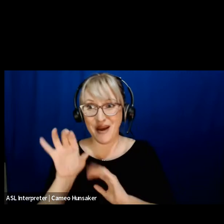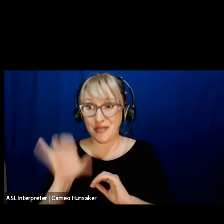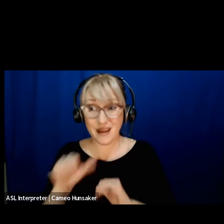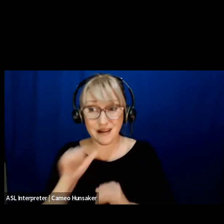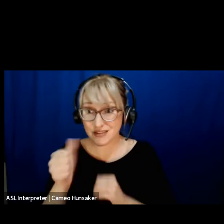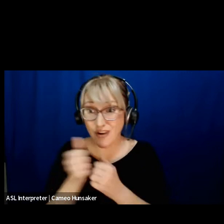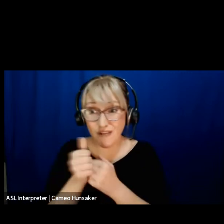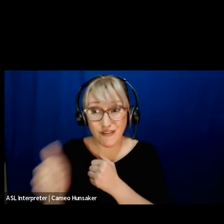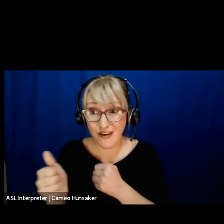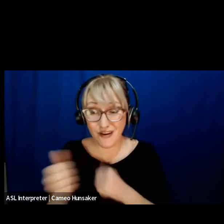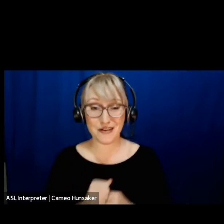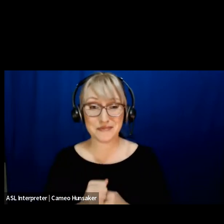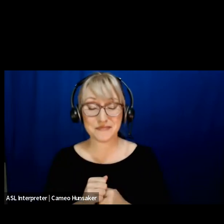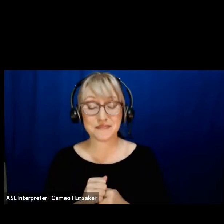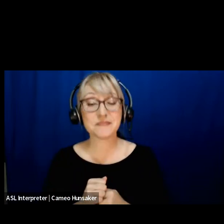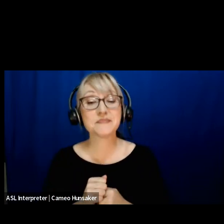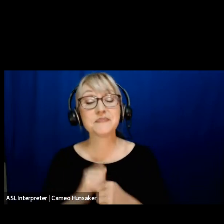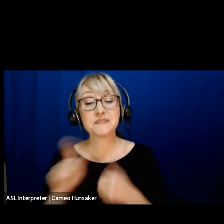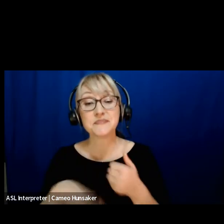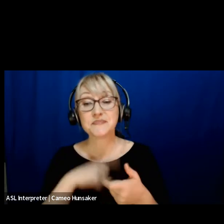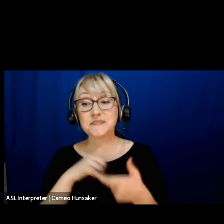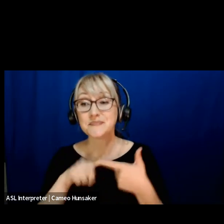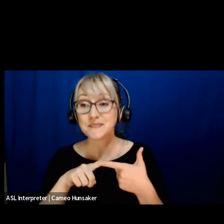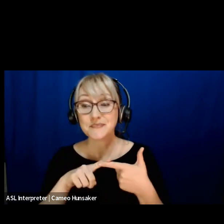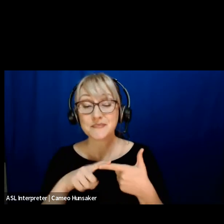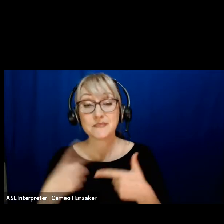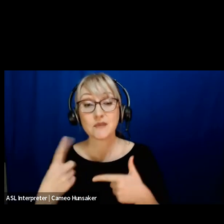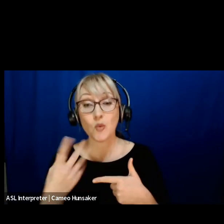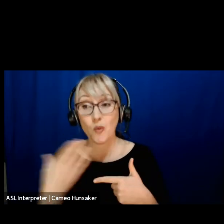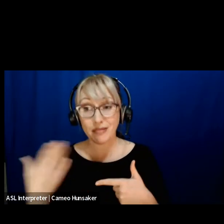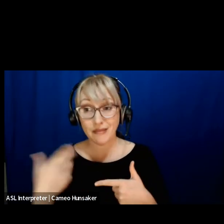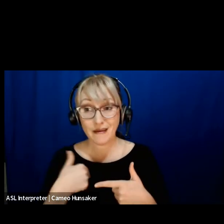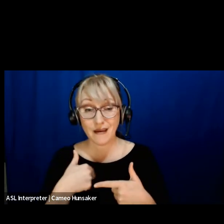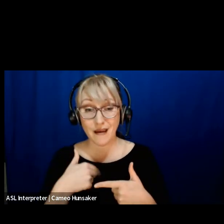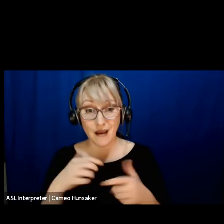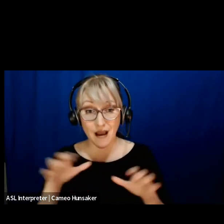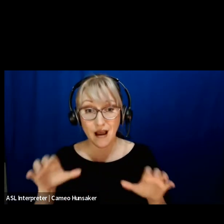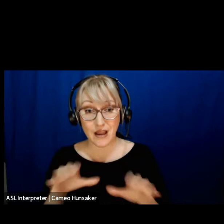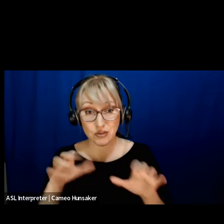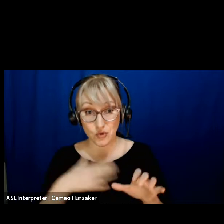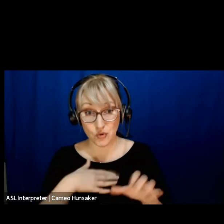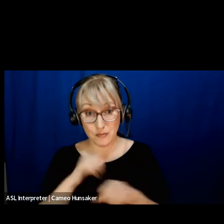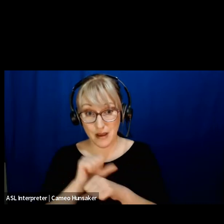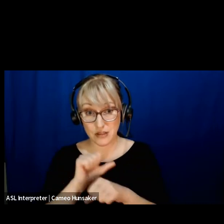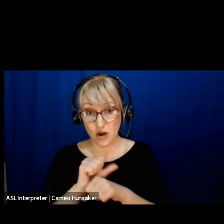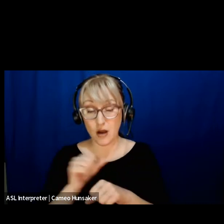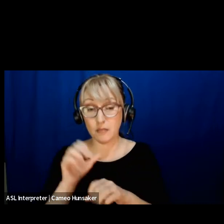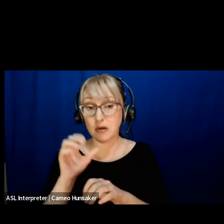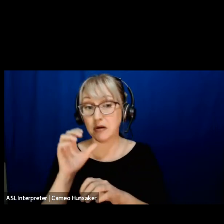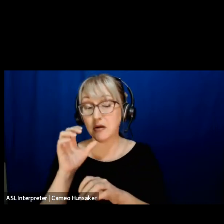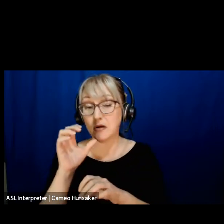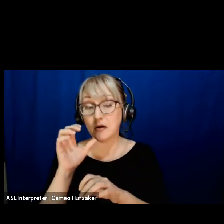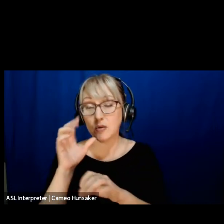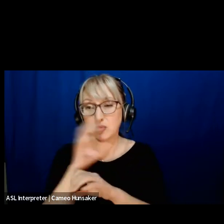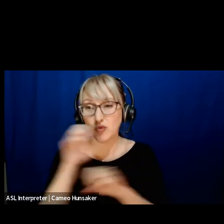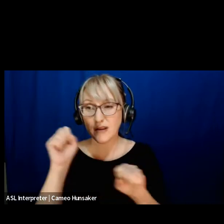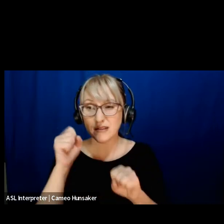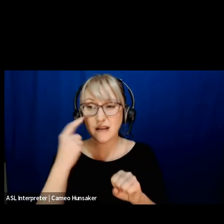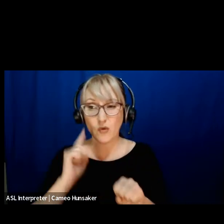Another thing is, one of the things I do in my job as president of the board of the Adult Loss of Hearing